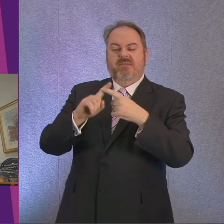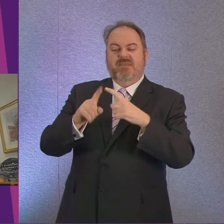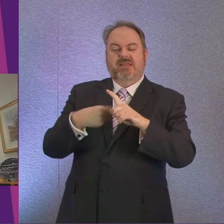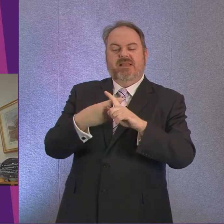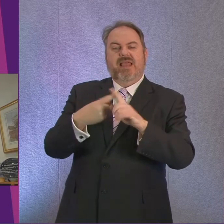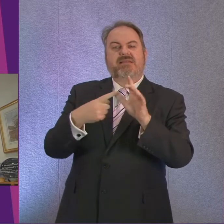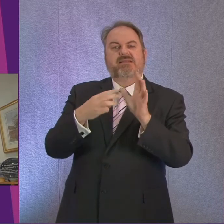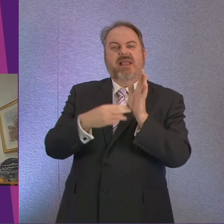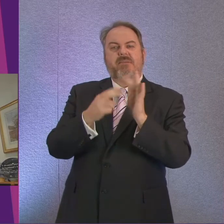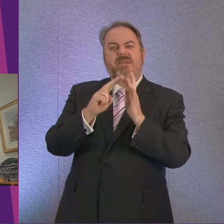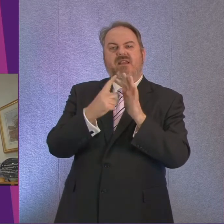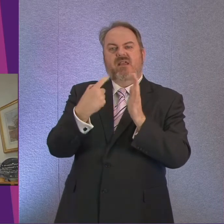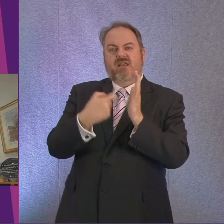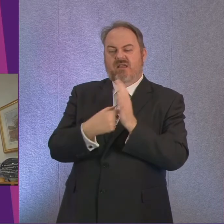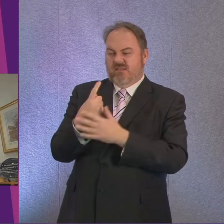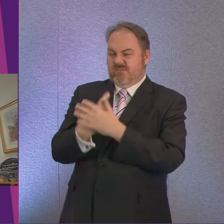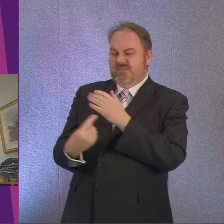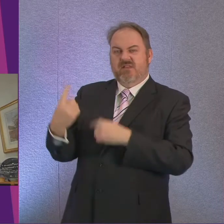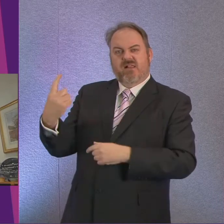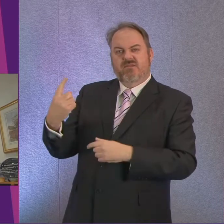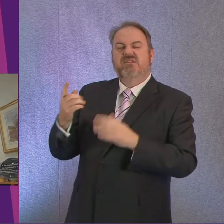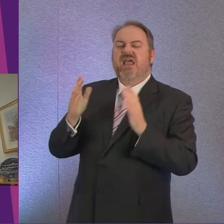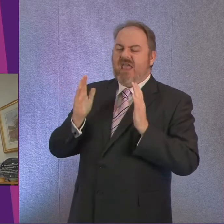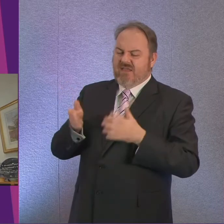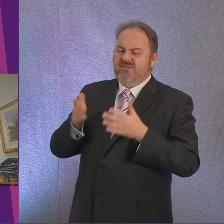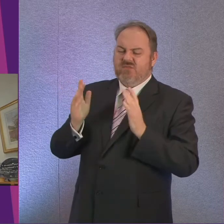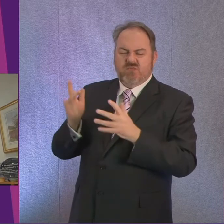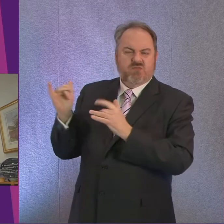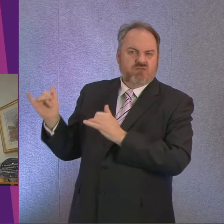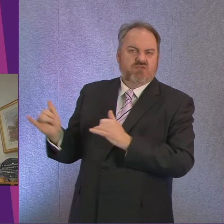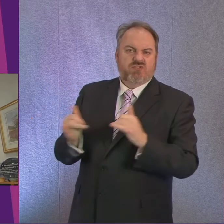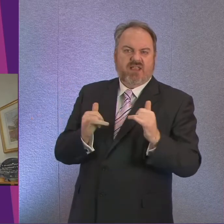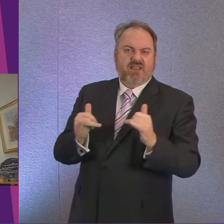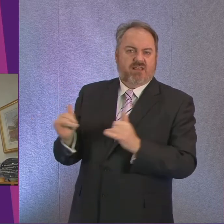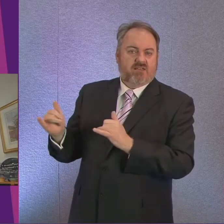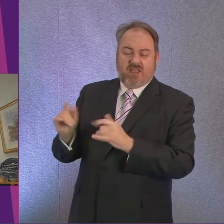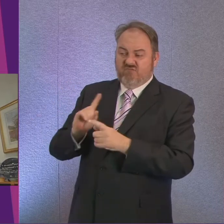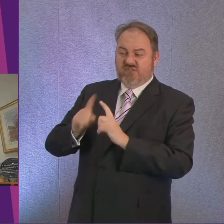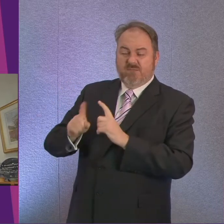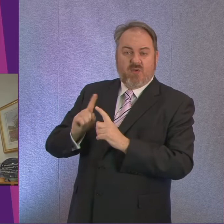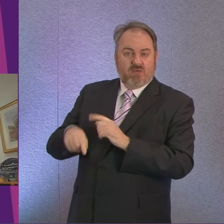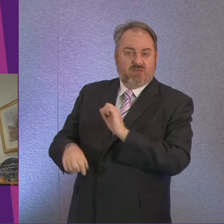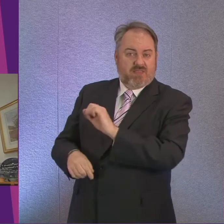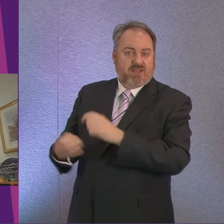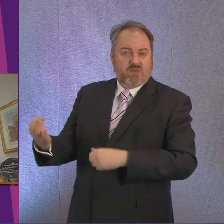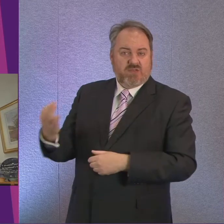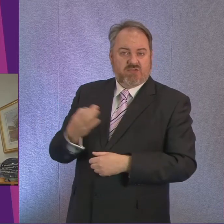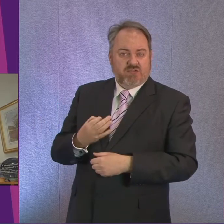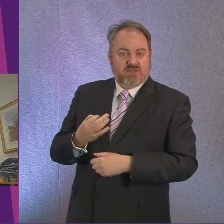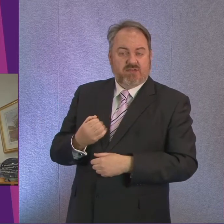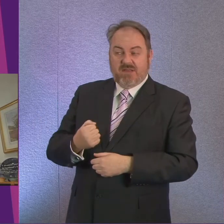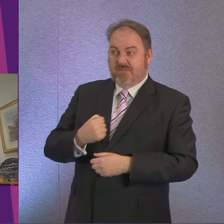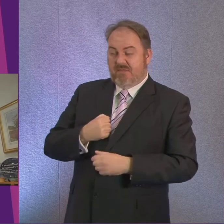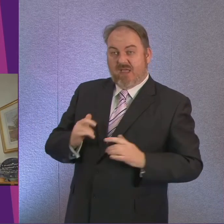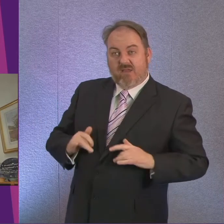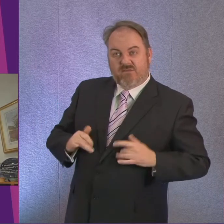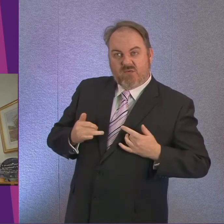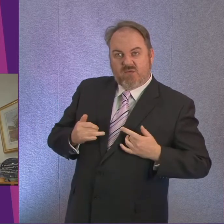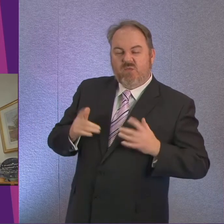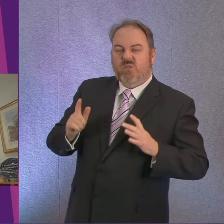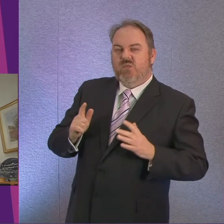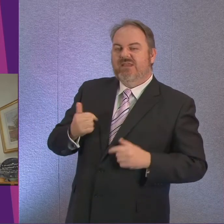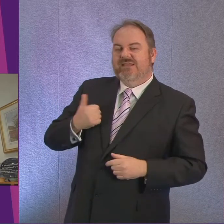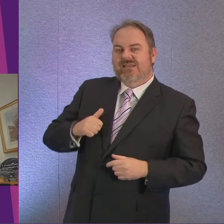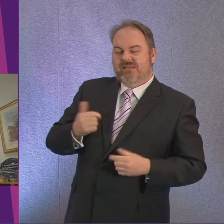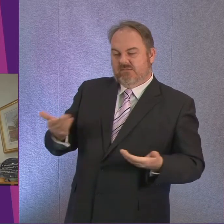I recognise it's an important issue. My sense would be that there would have to be dialogue